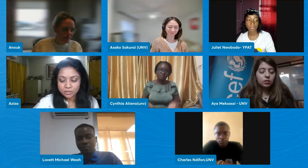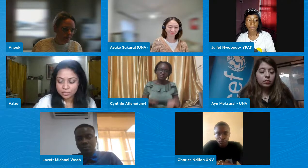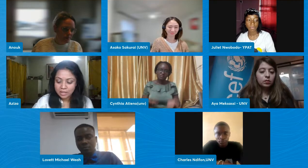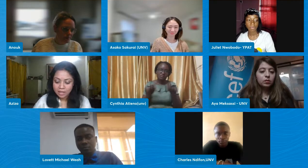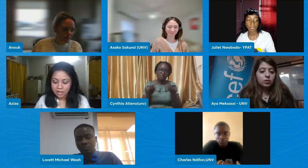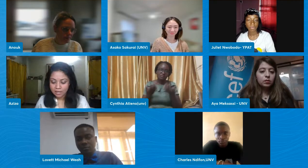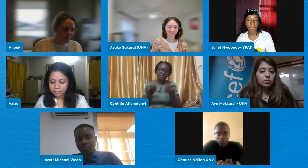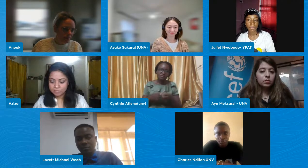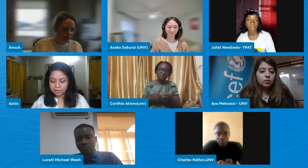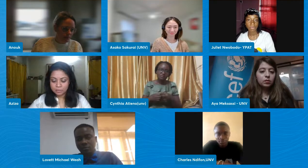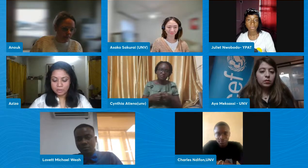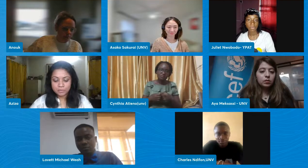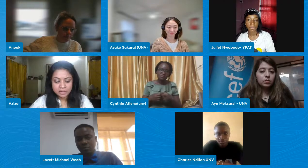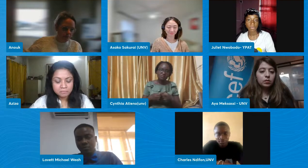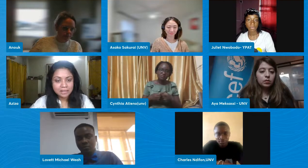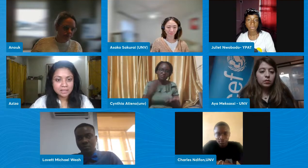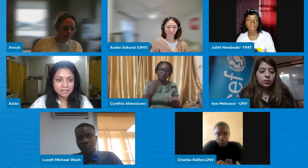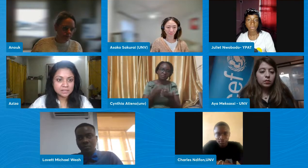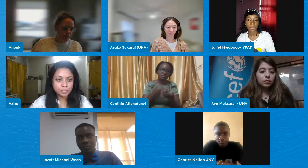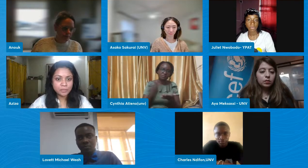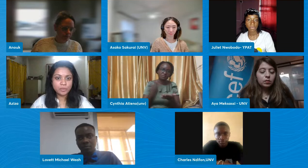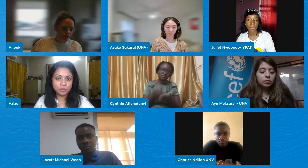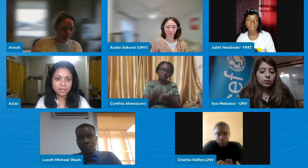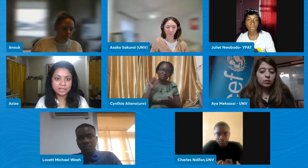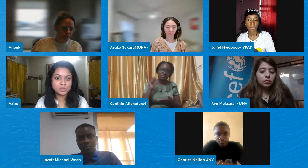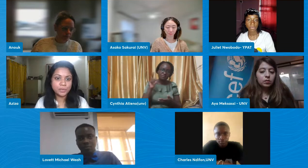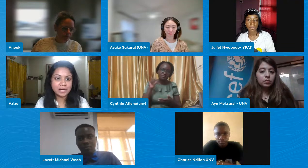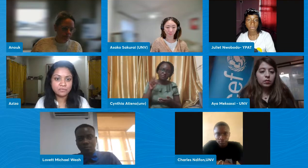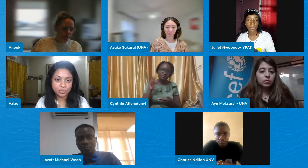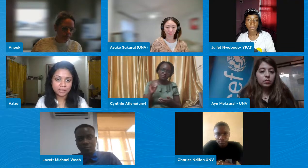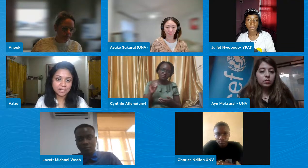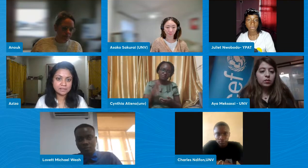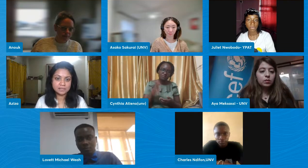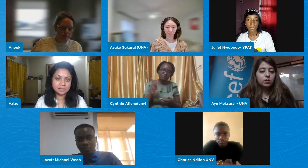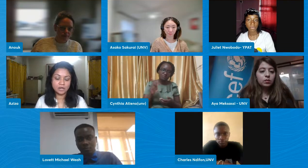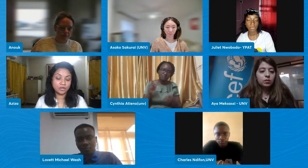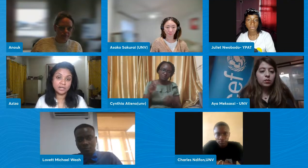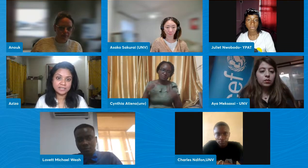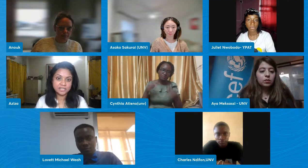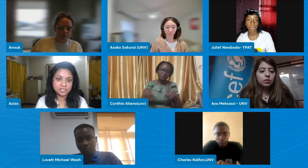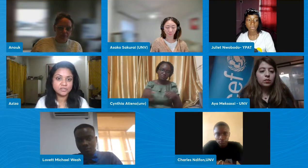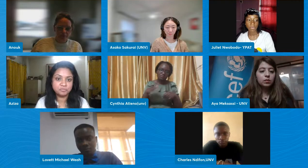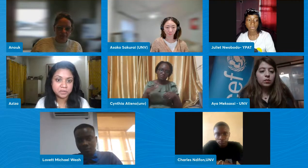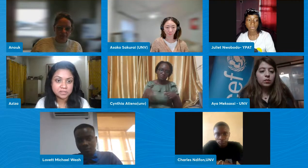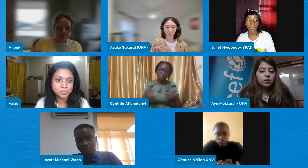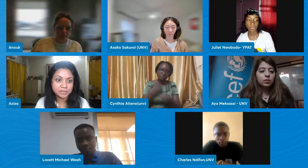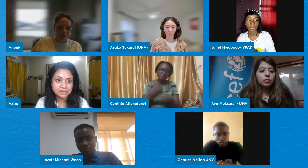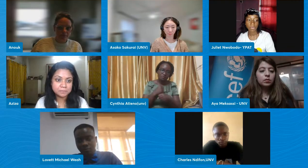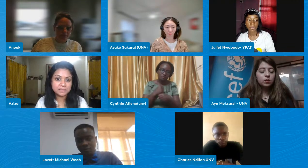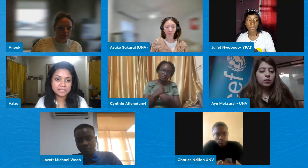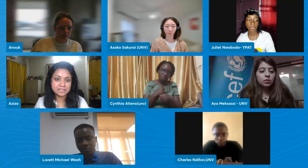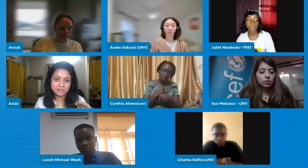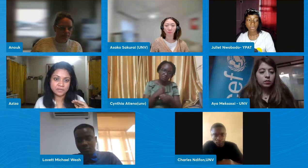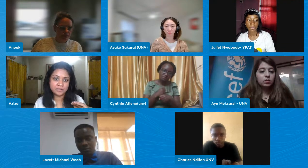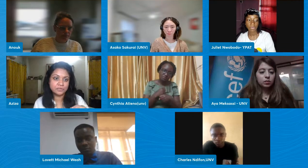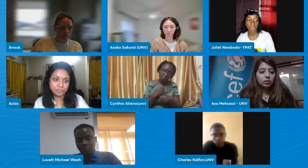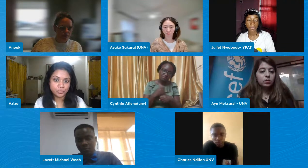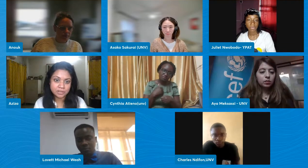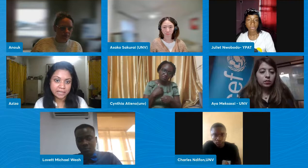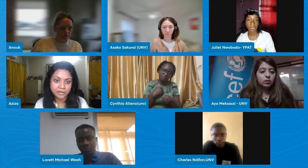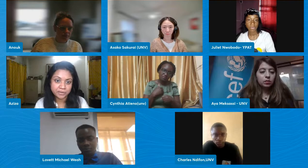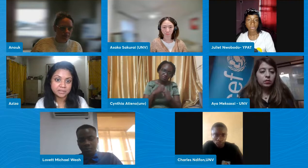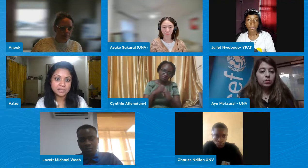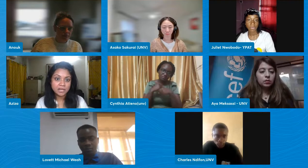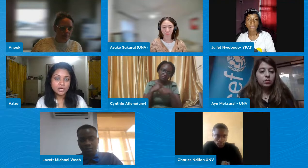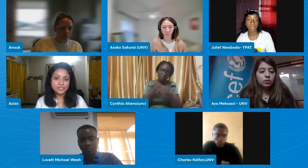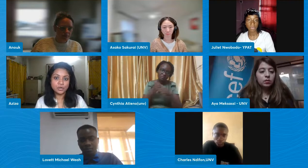Thank you, Anouk. In Bangladesh, the way we work is we have organizations of persons with disabilities, even in the